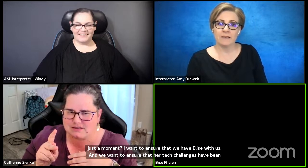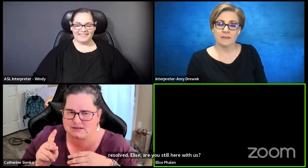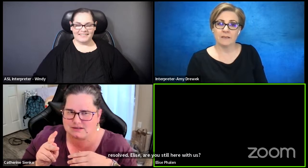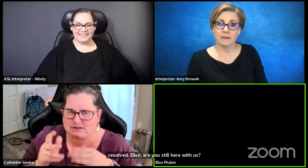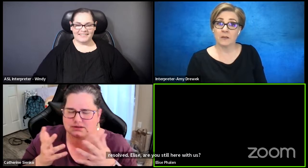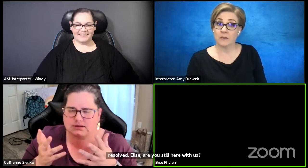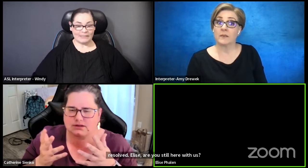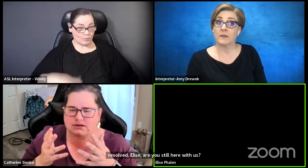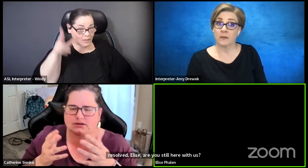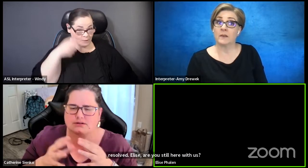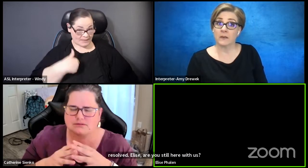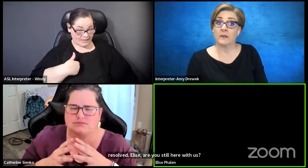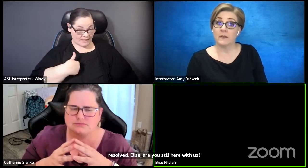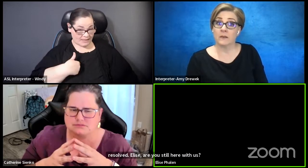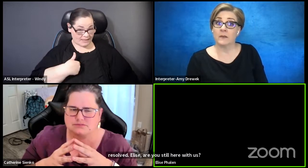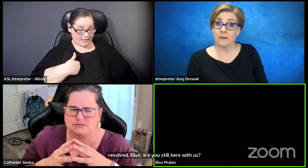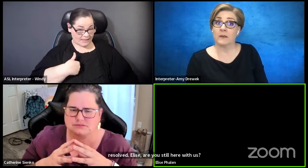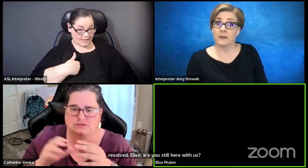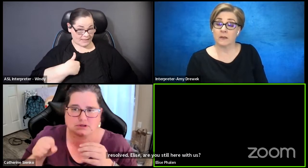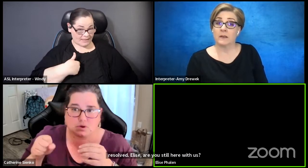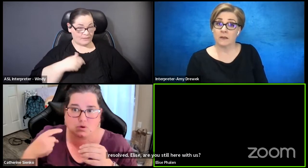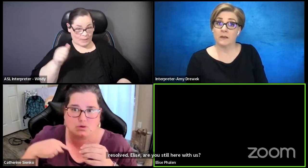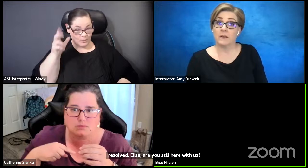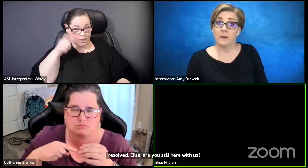Can you hear Okay. me? Or so to speak?